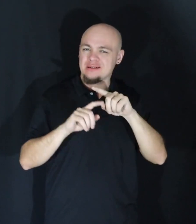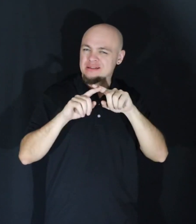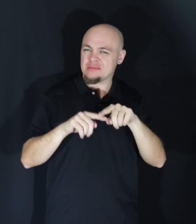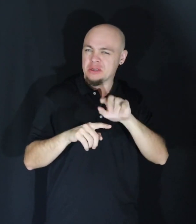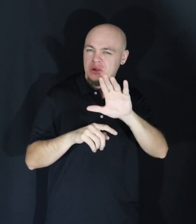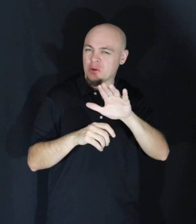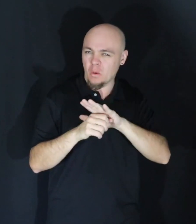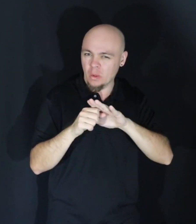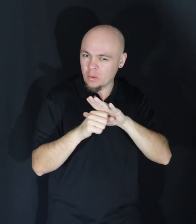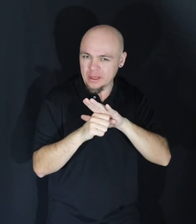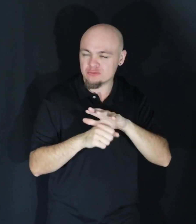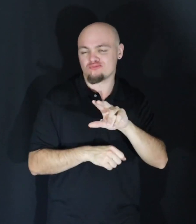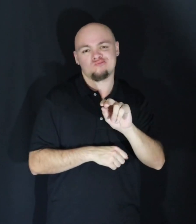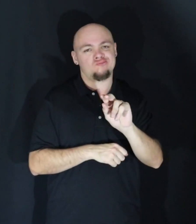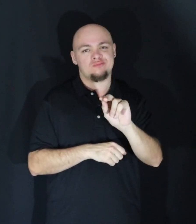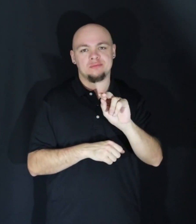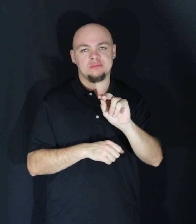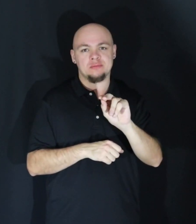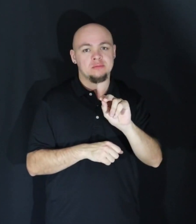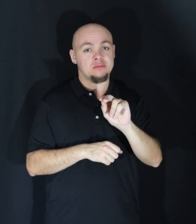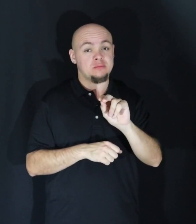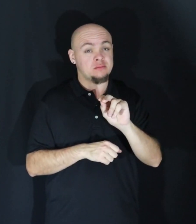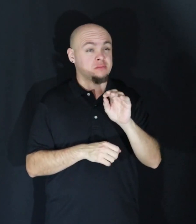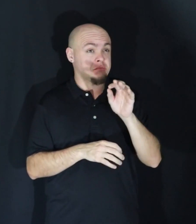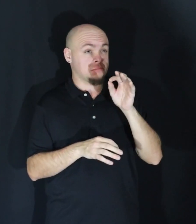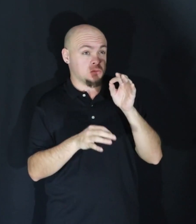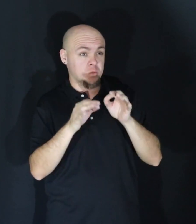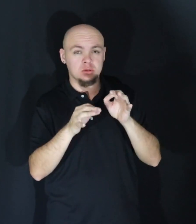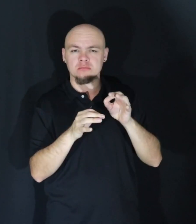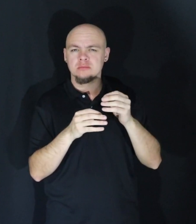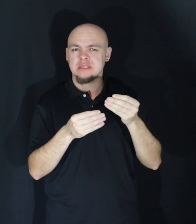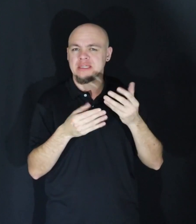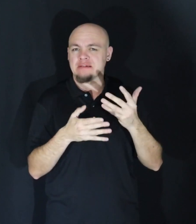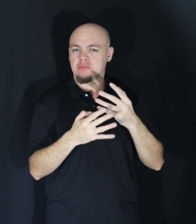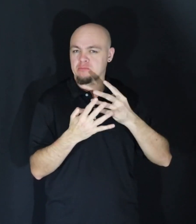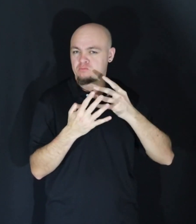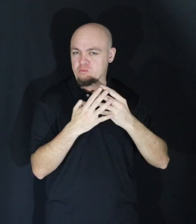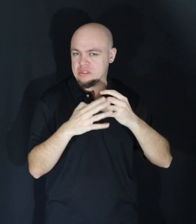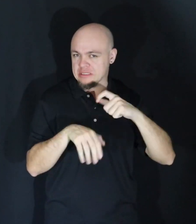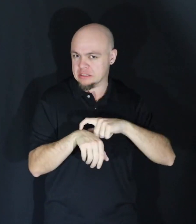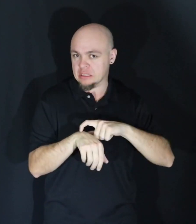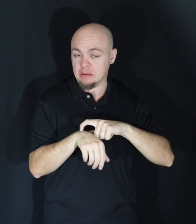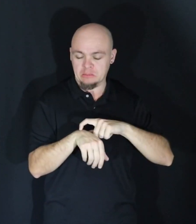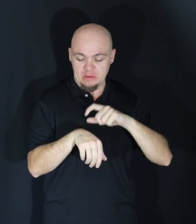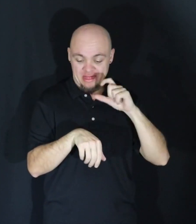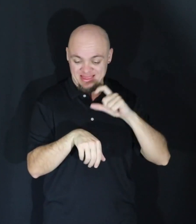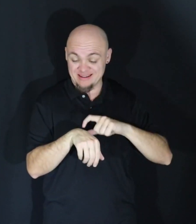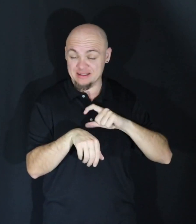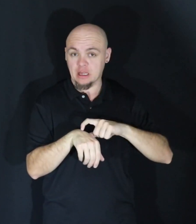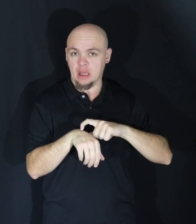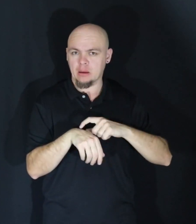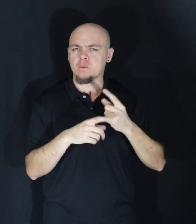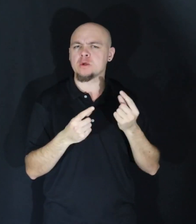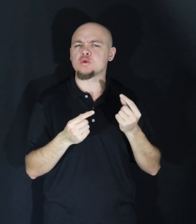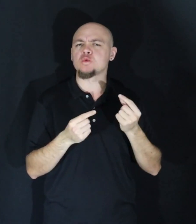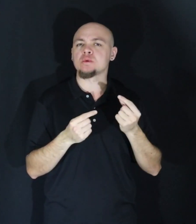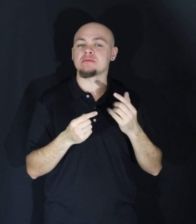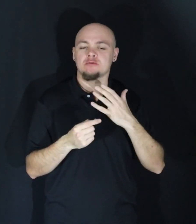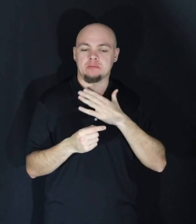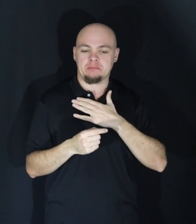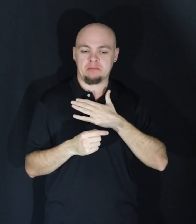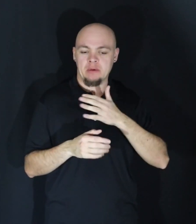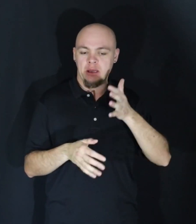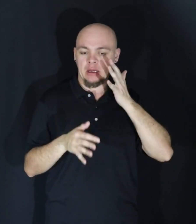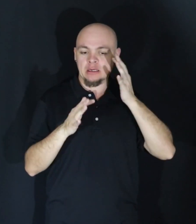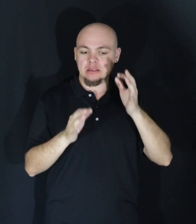location. The judge may have given me time, but what I do with it was up to me. So